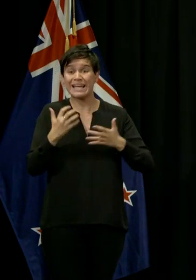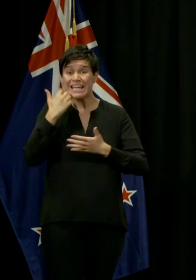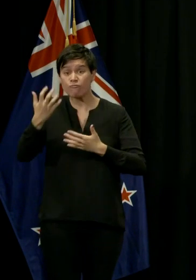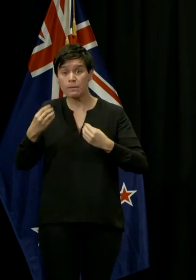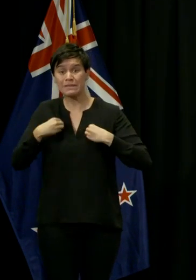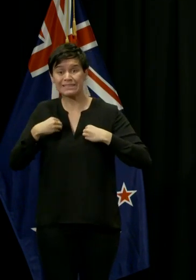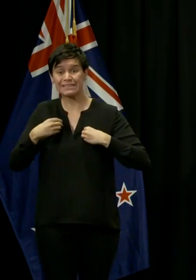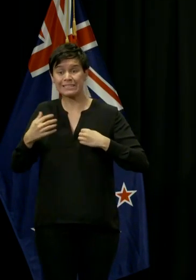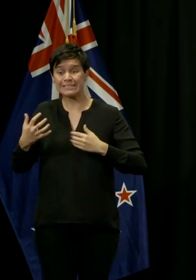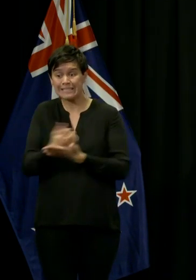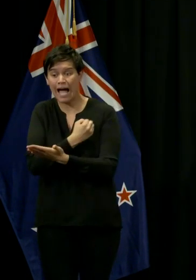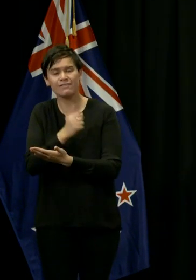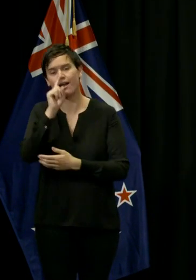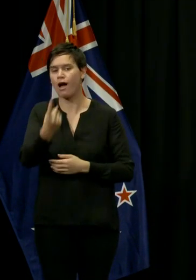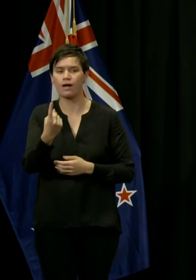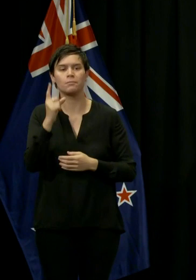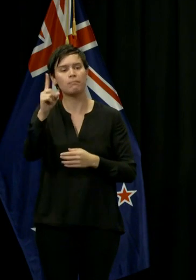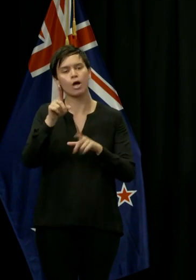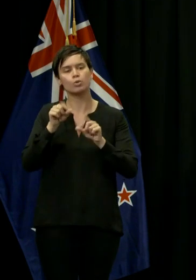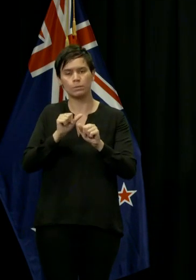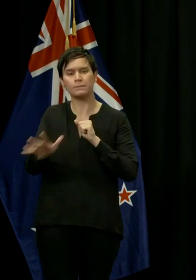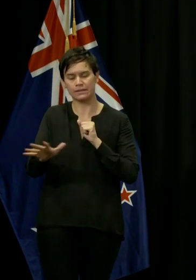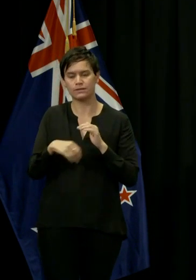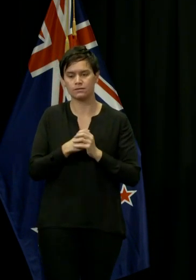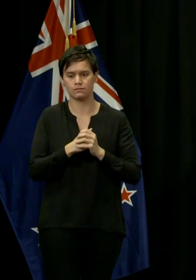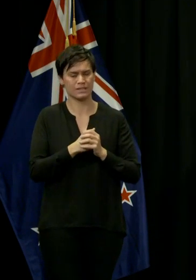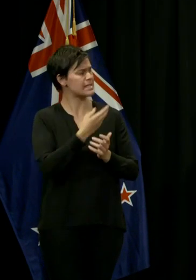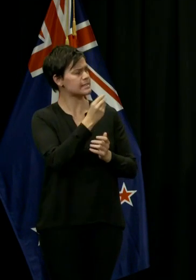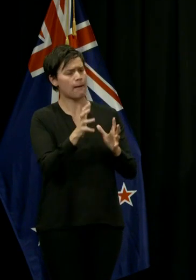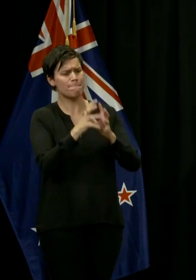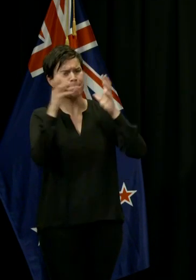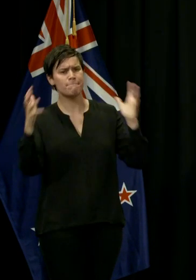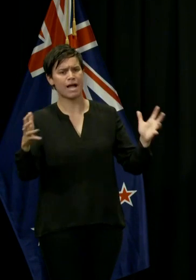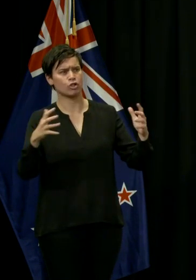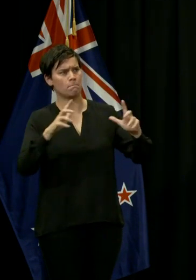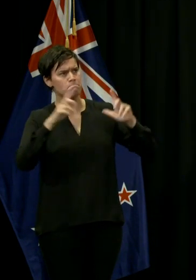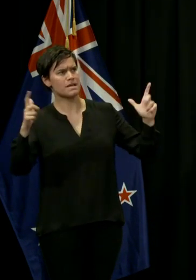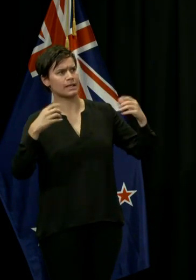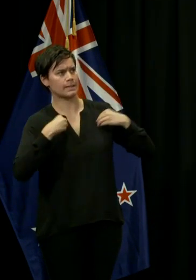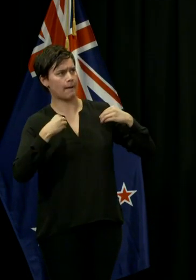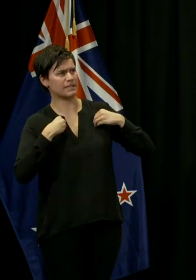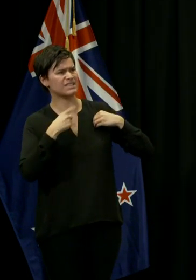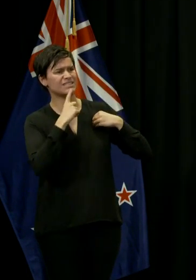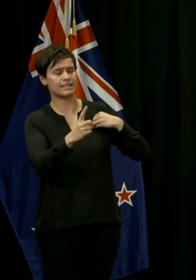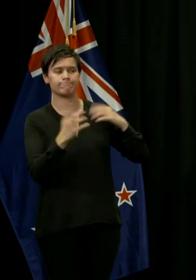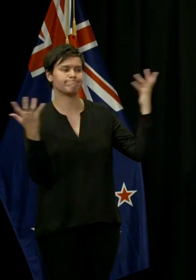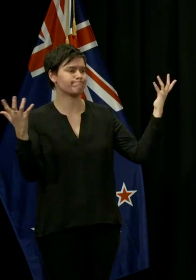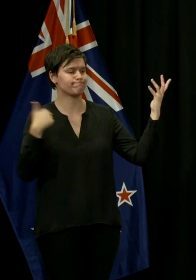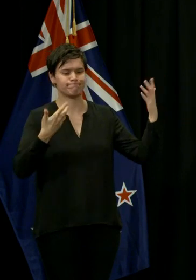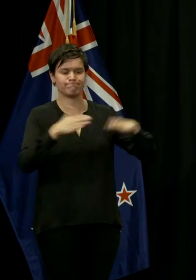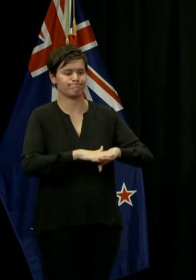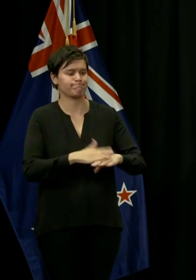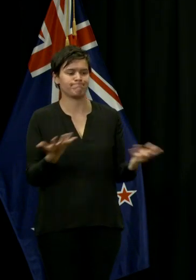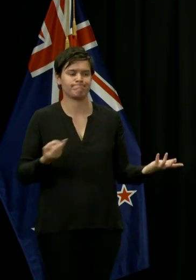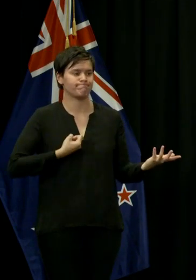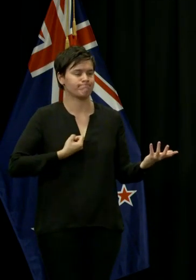are cushioning the blow. Are major companies warning that, as it stands, they're insolvent? Oh, look, different companies are in